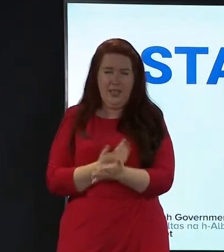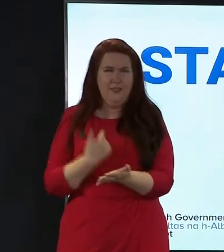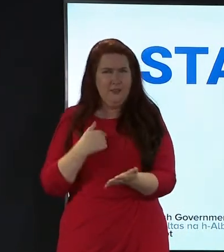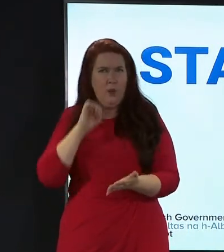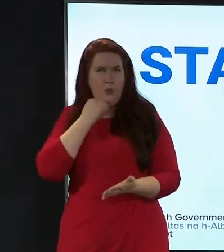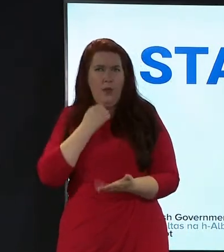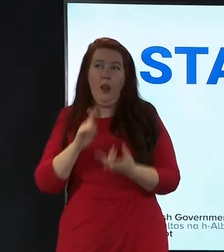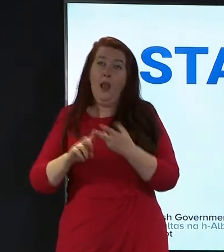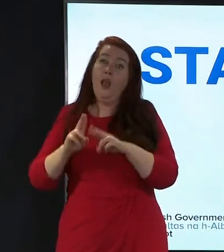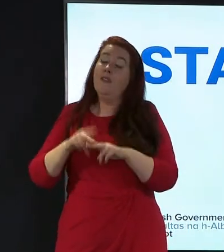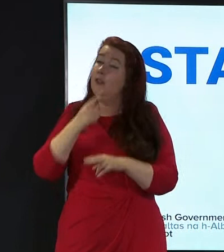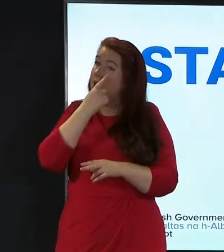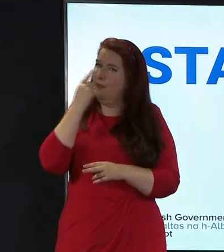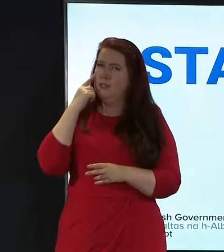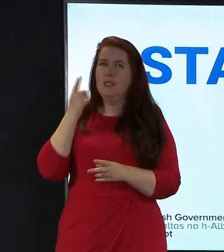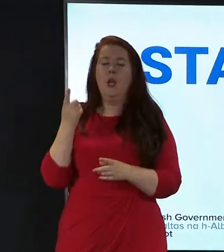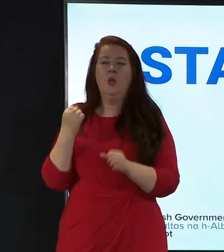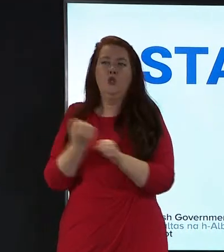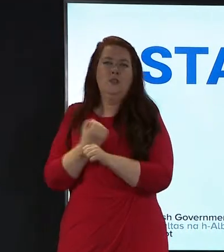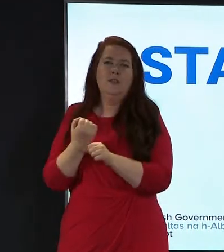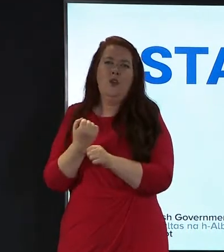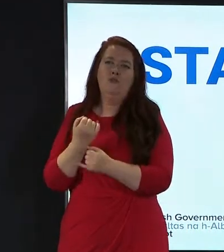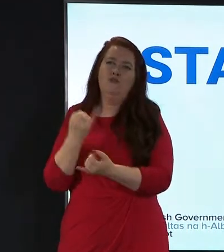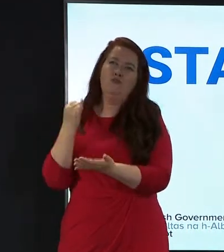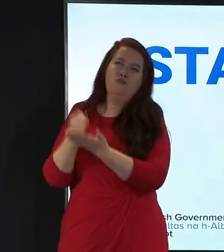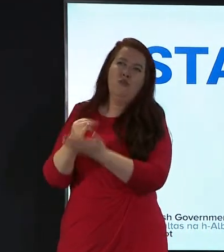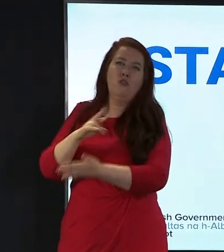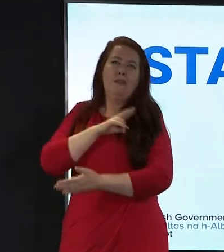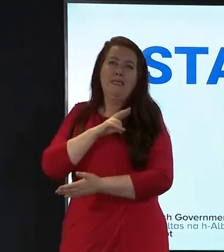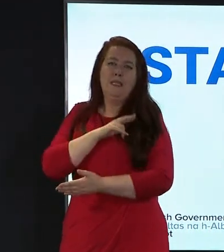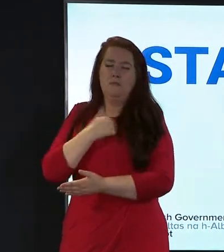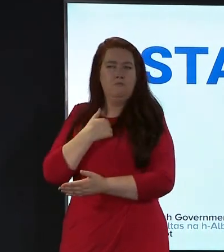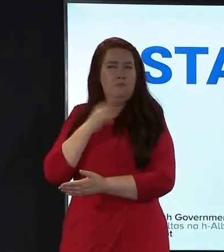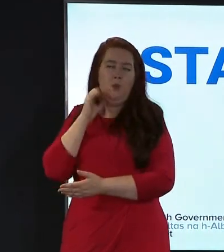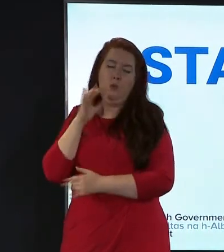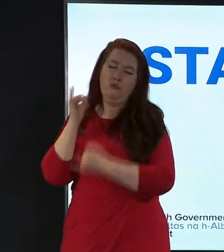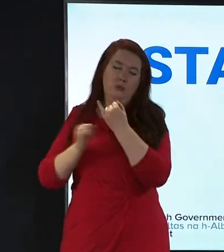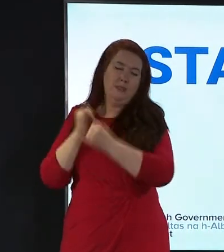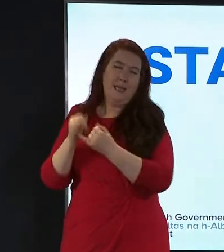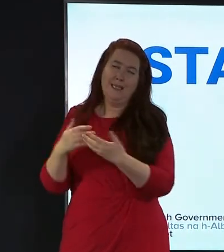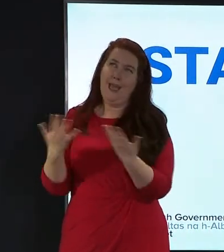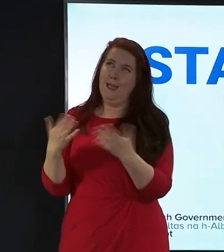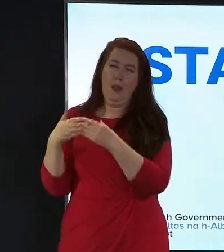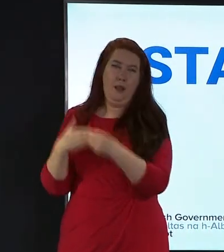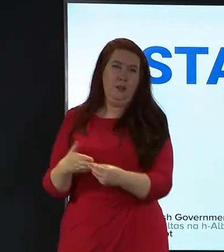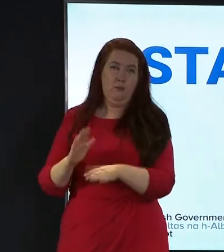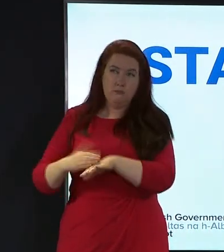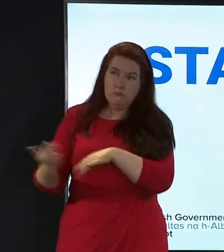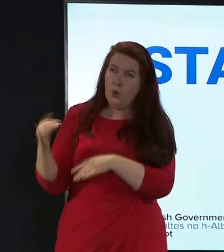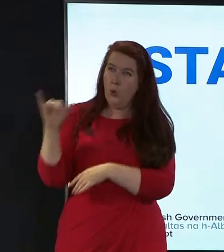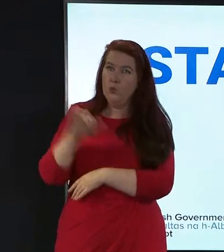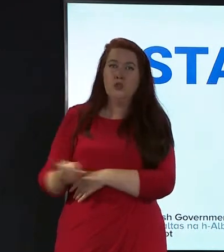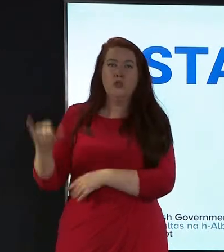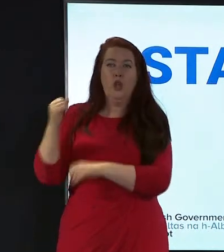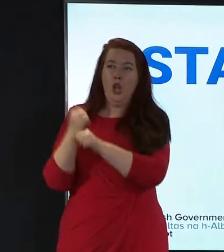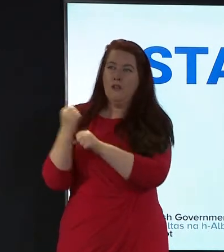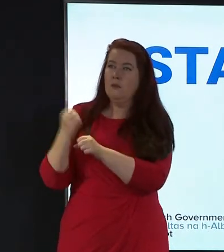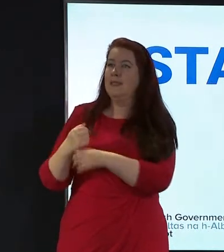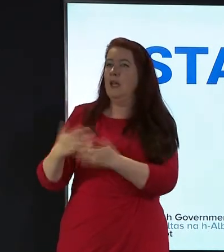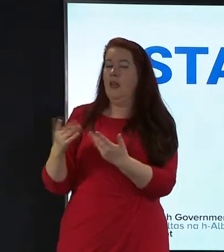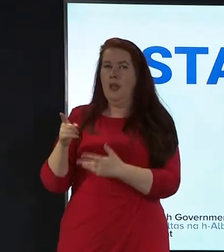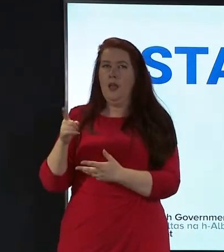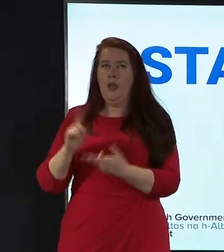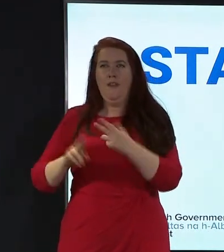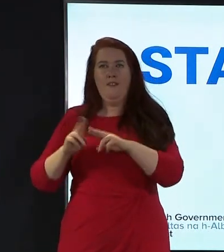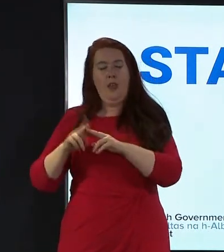they were doing it for wrong motivations, I'm not going to criticise any leader of any government or any part of the country